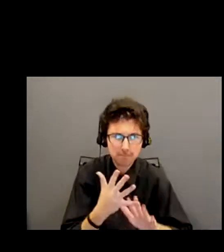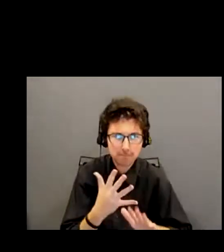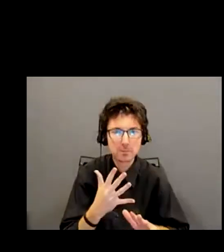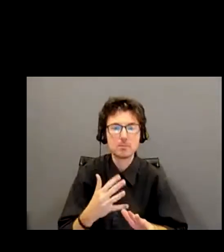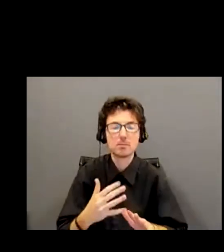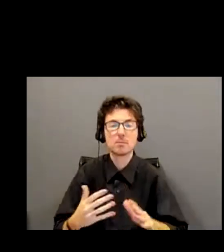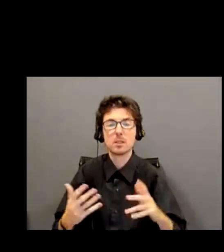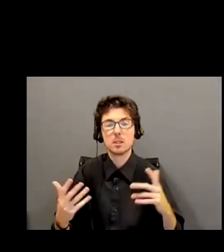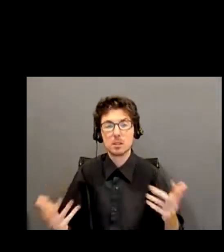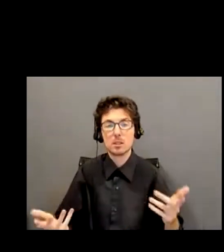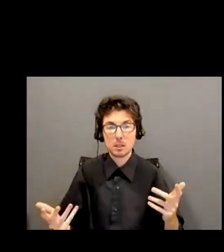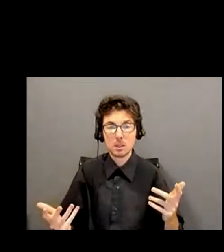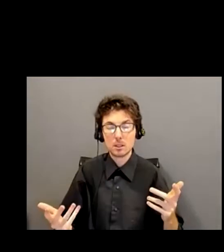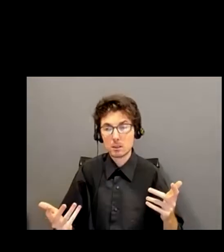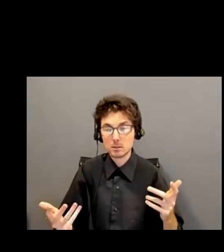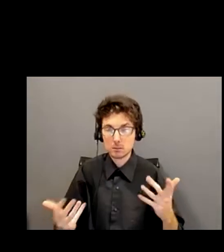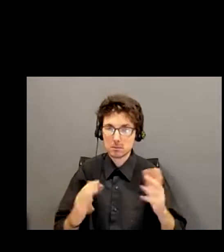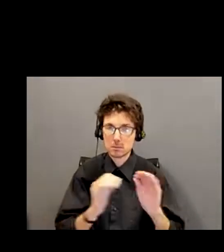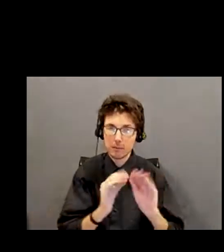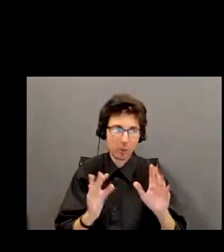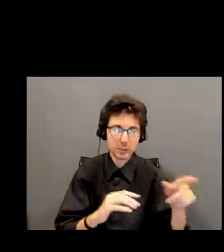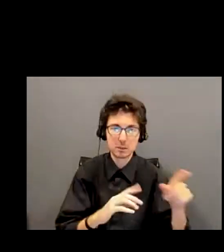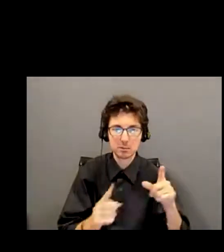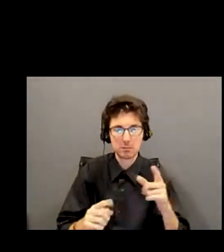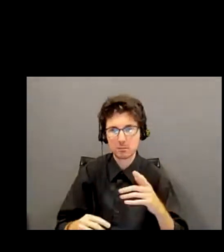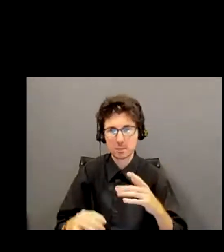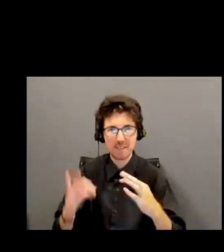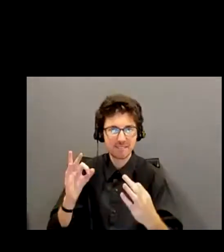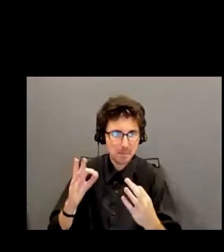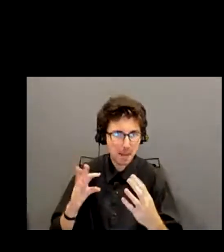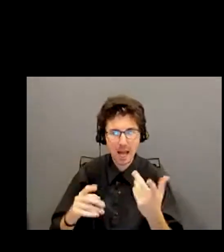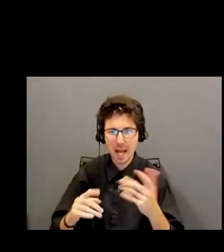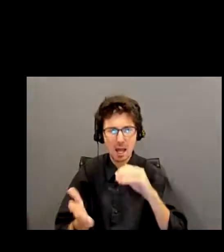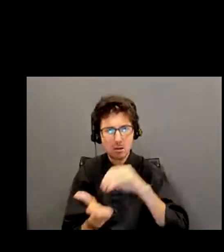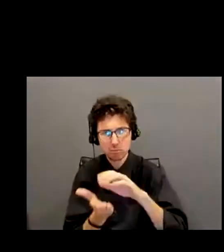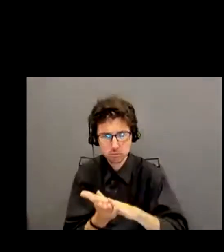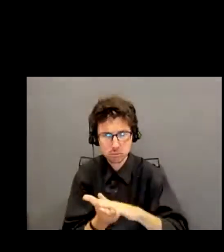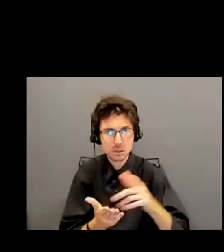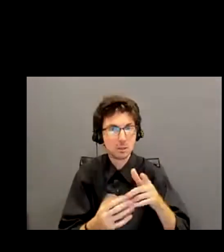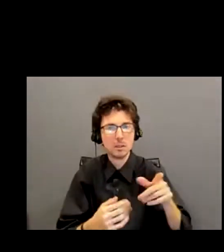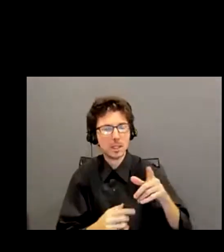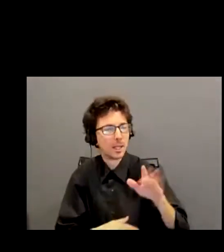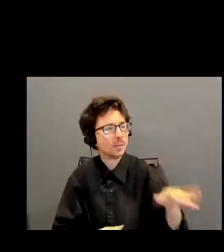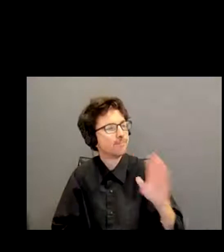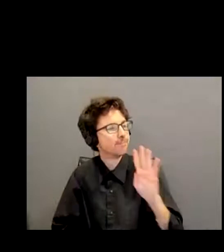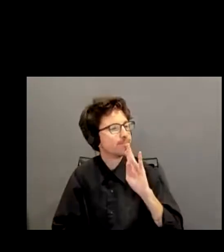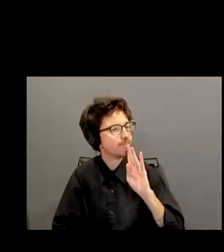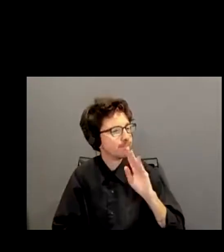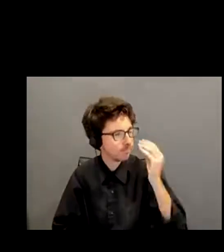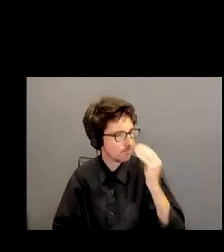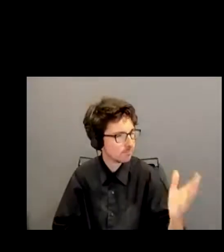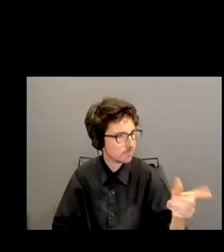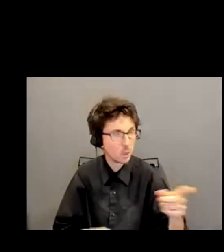And he also obviously writes my feedback and grade on the students' papers, whether they are digital or